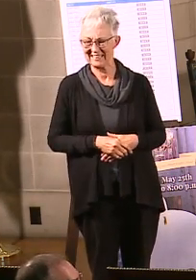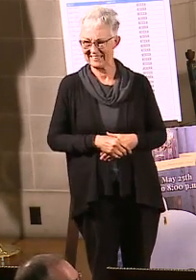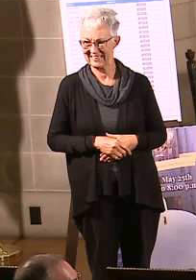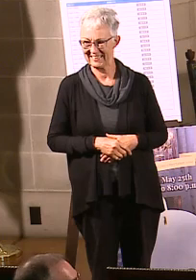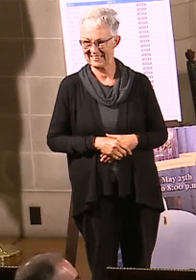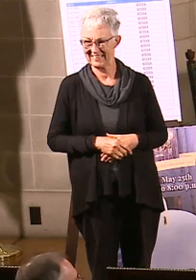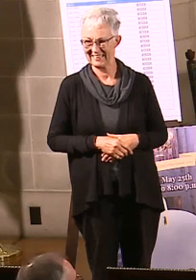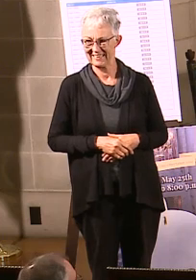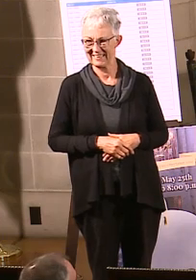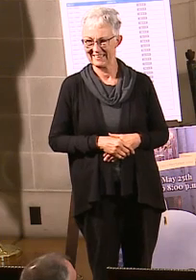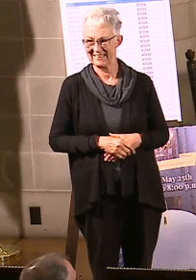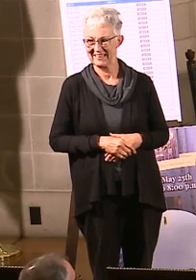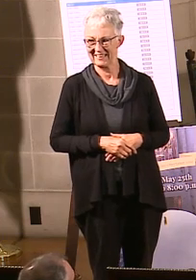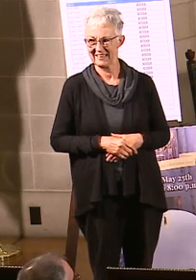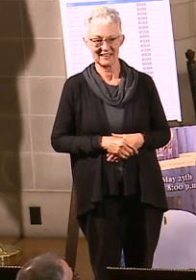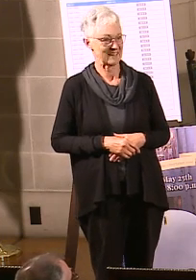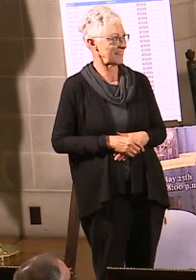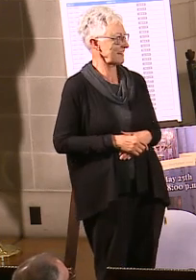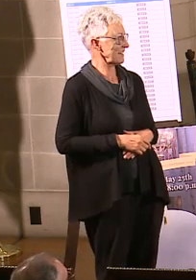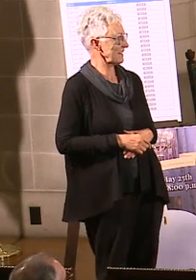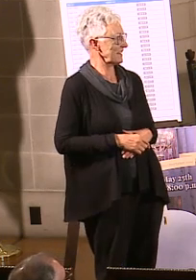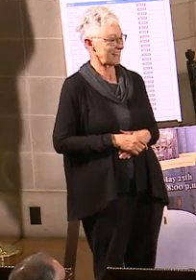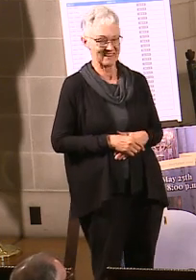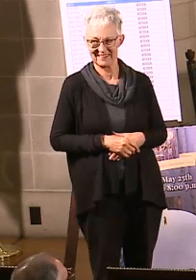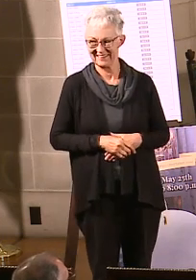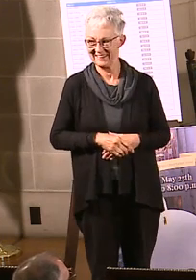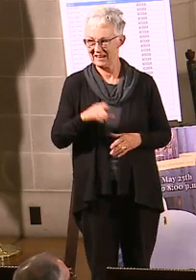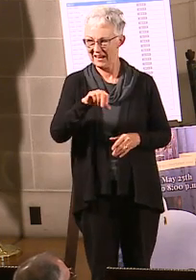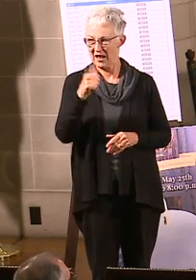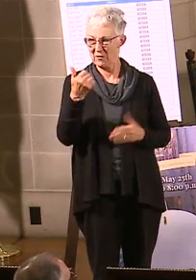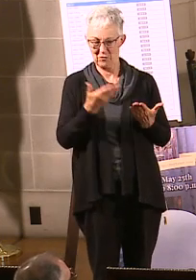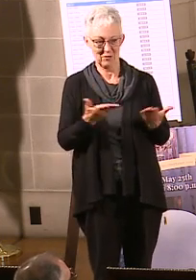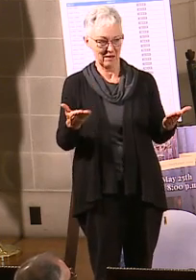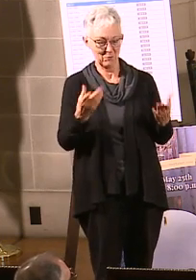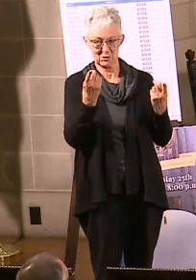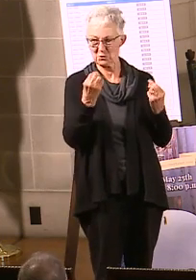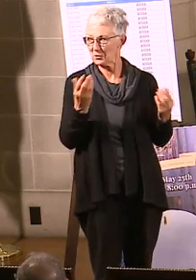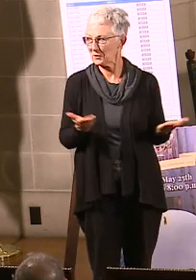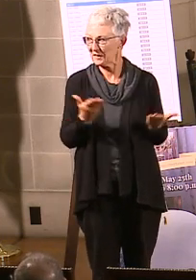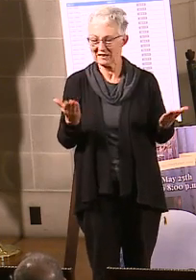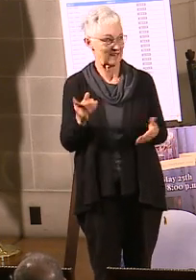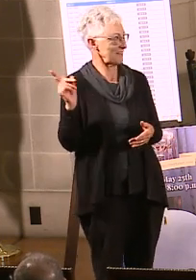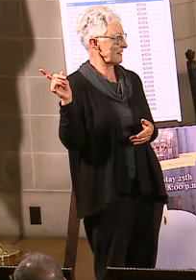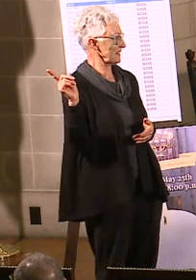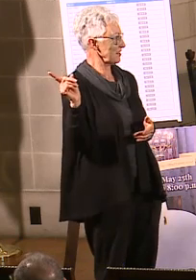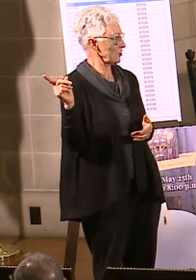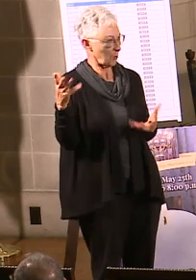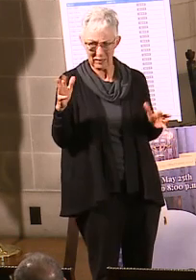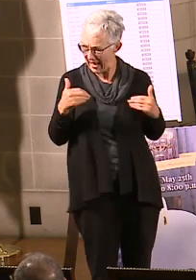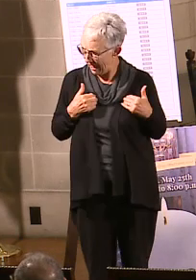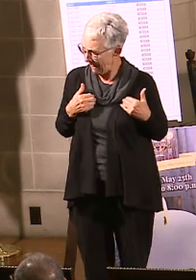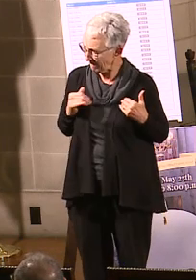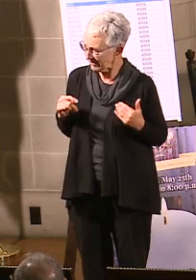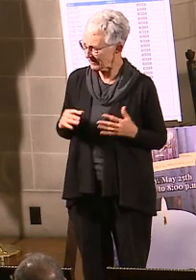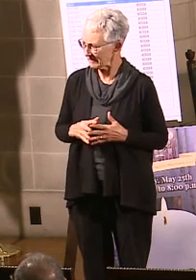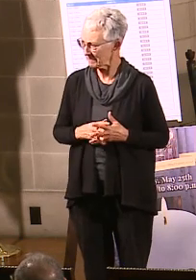it. One of the other things we do here at the state of Nebraska, Eric, do you have it already?